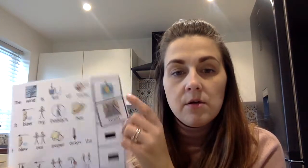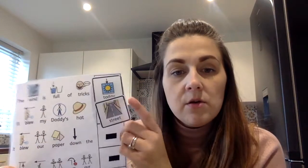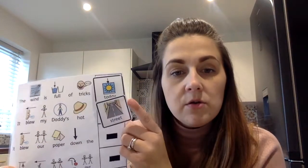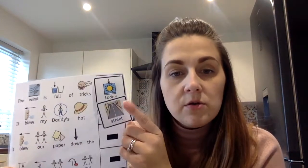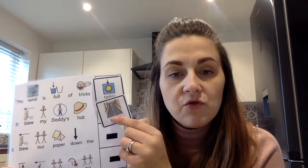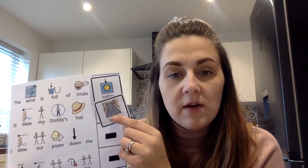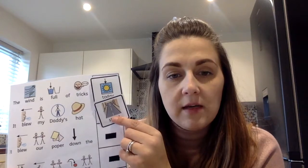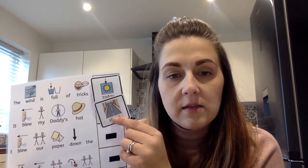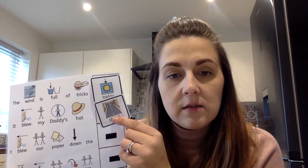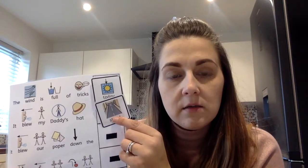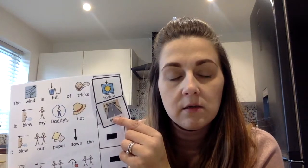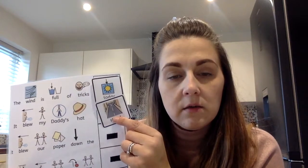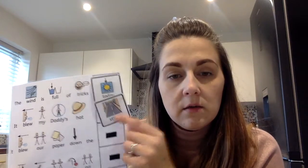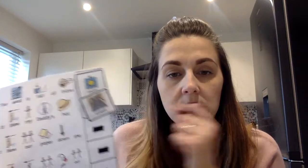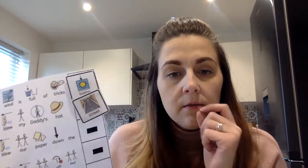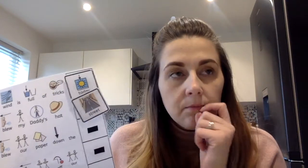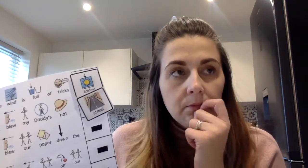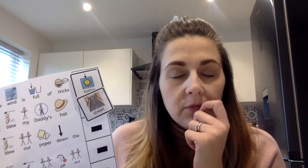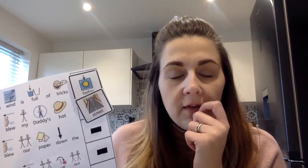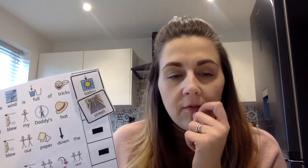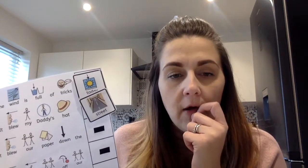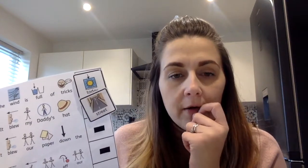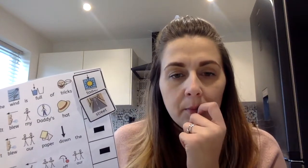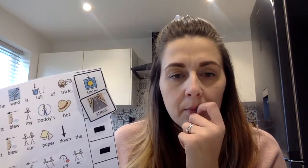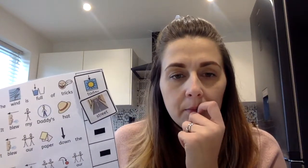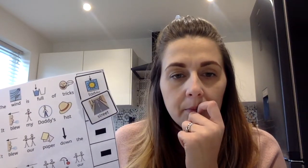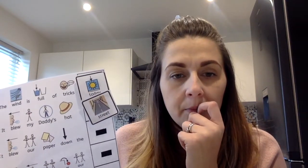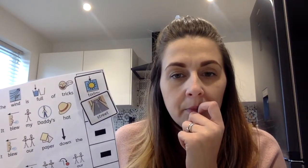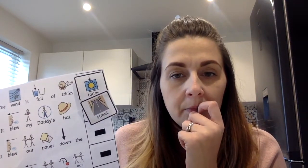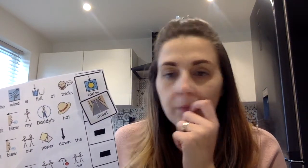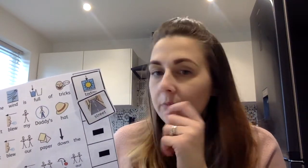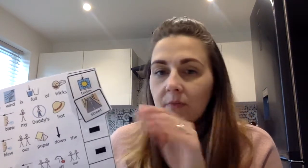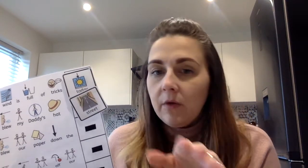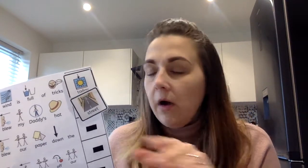street. Do they rhyme? No.